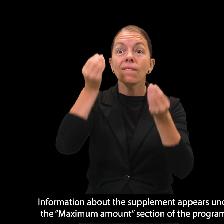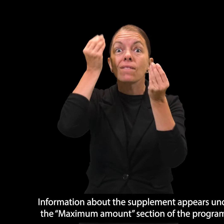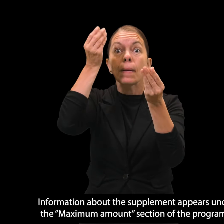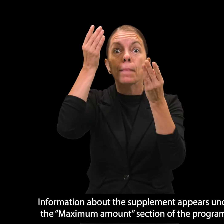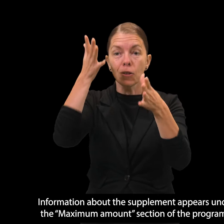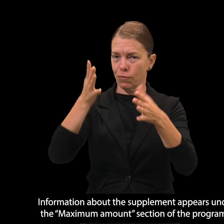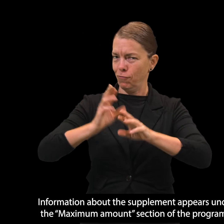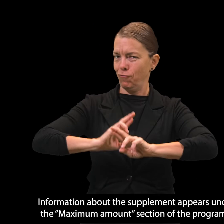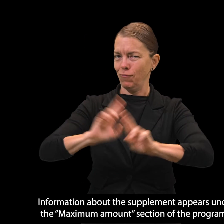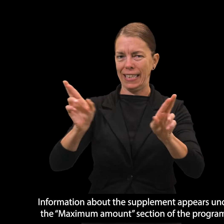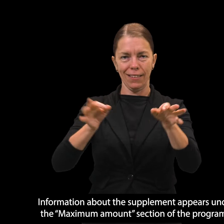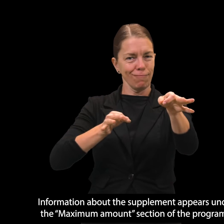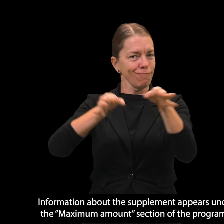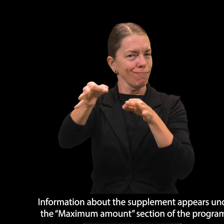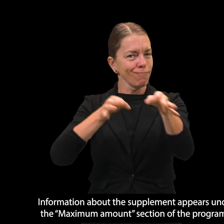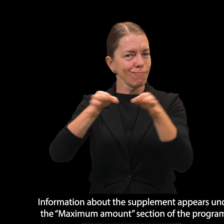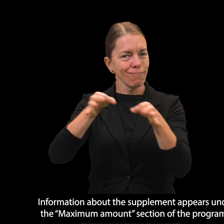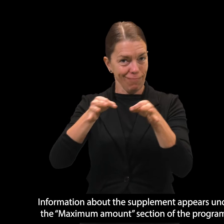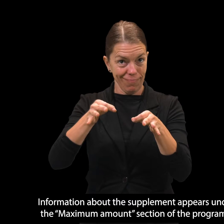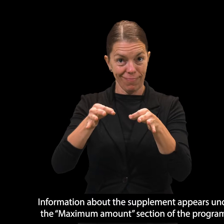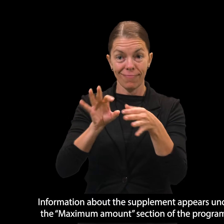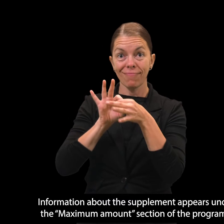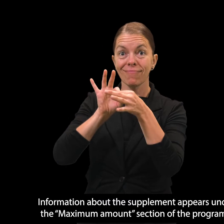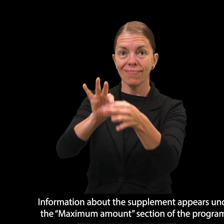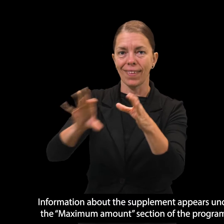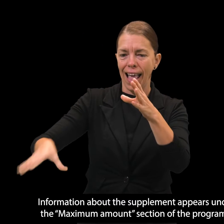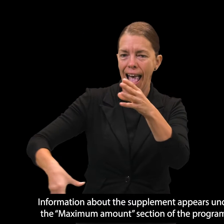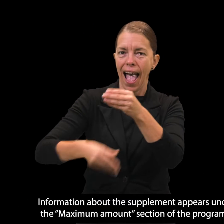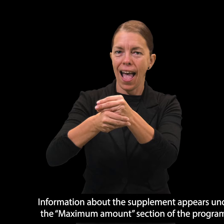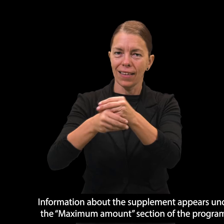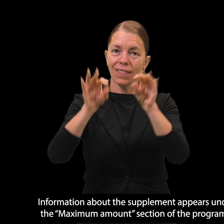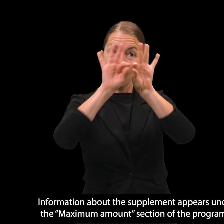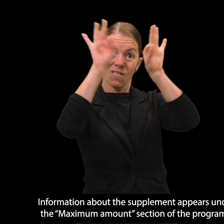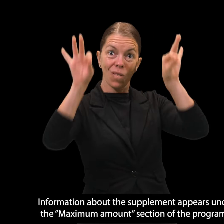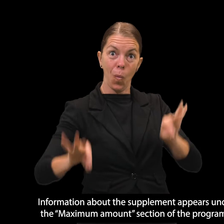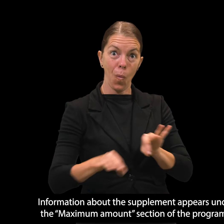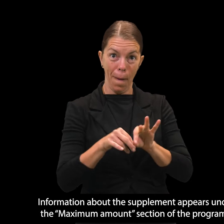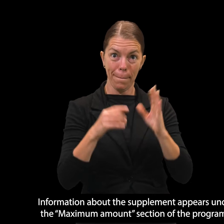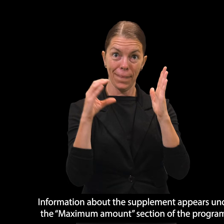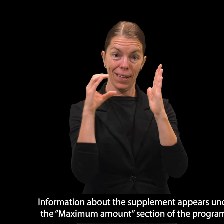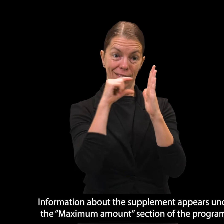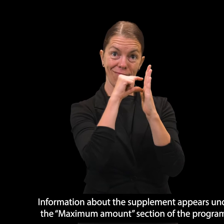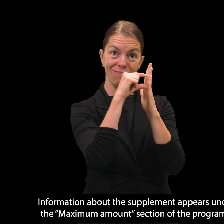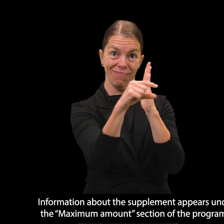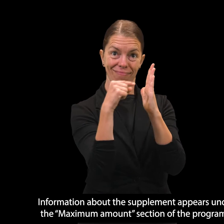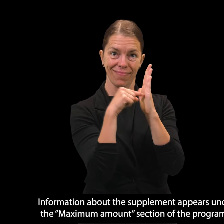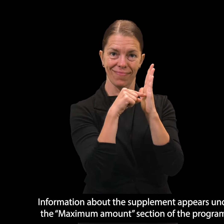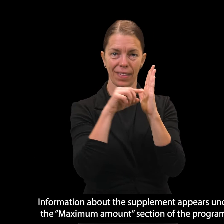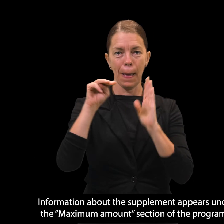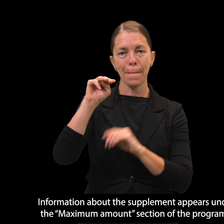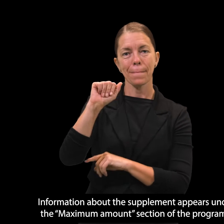Information about the supplement appears under the Maximum Amount section of the programs